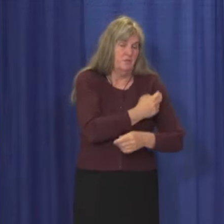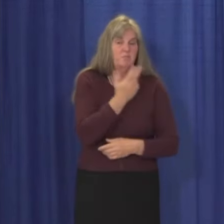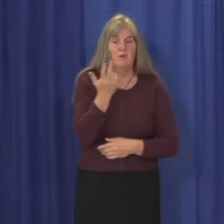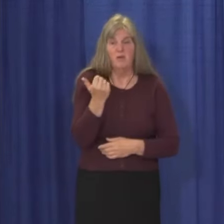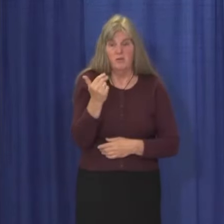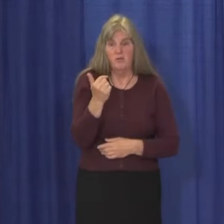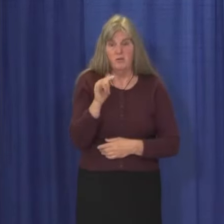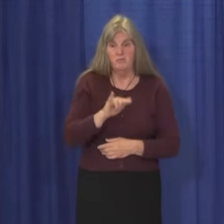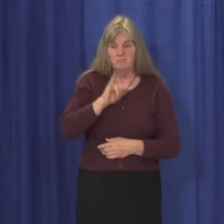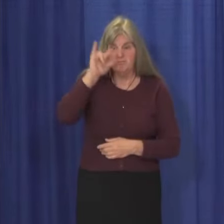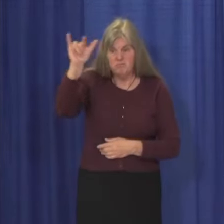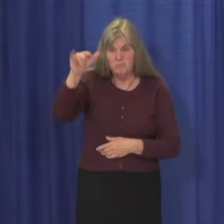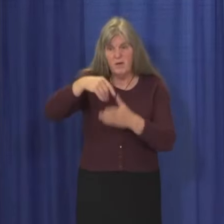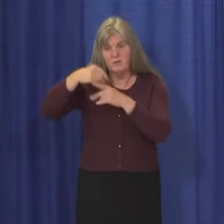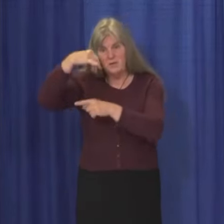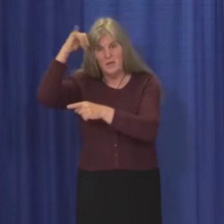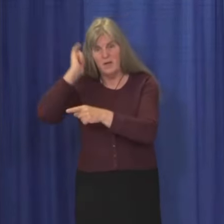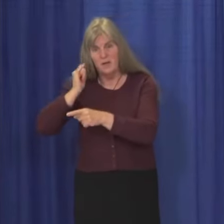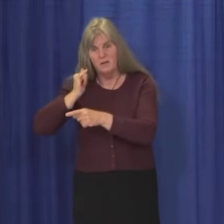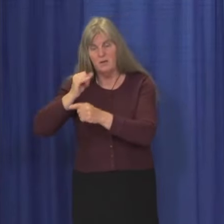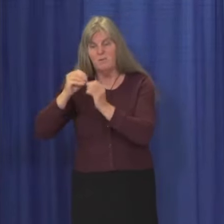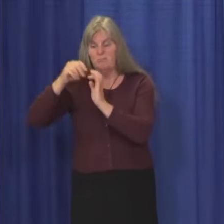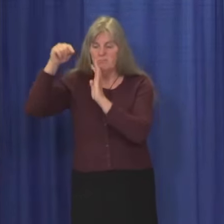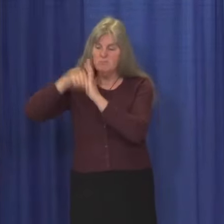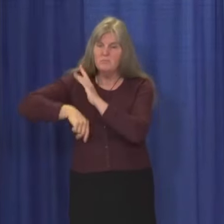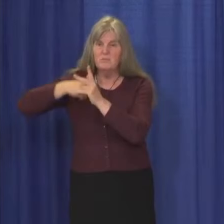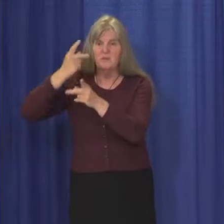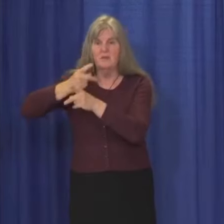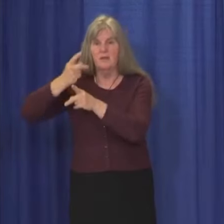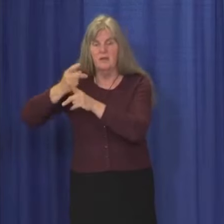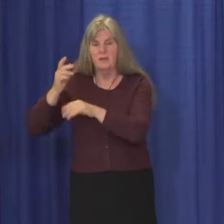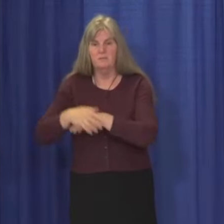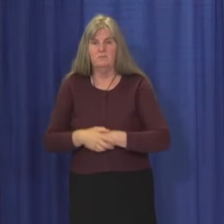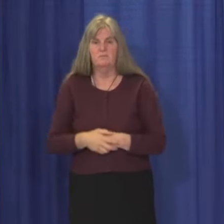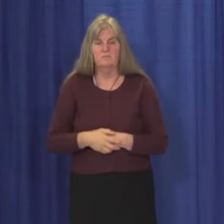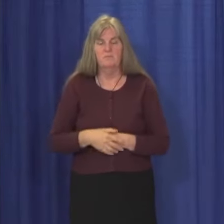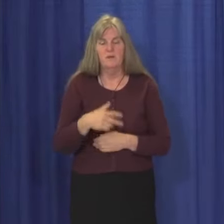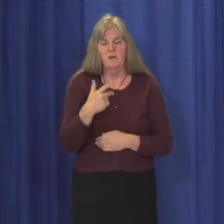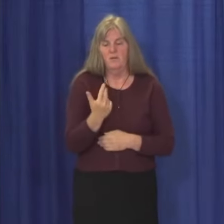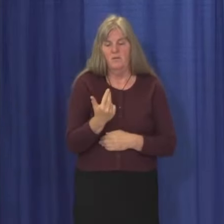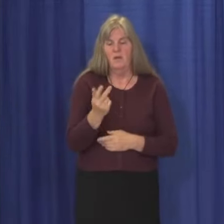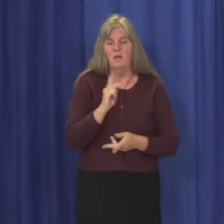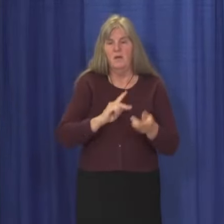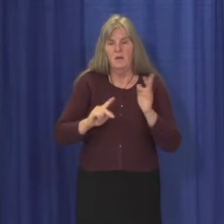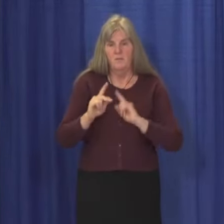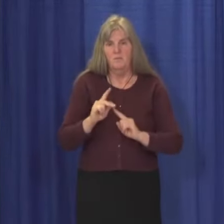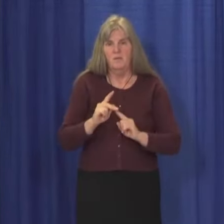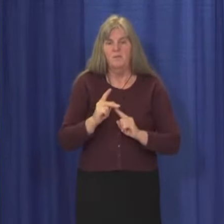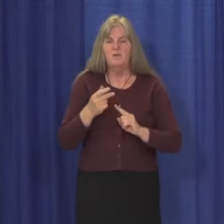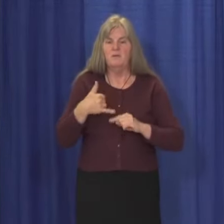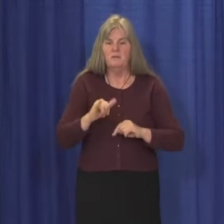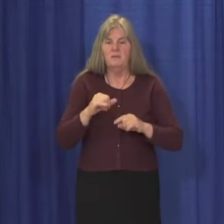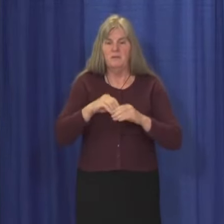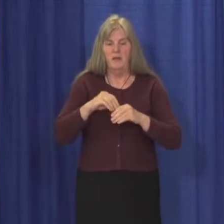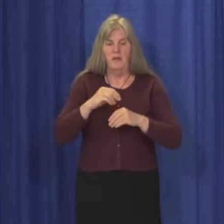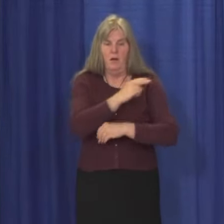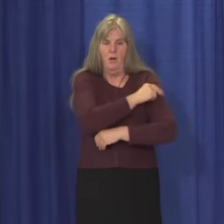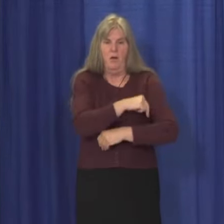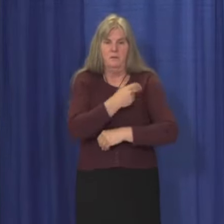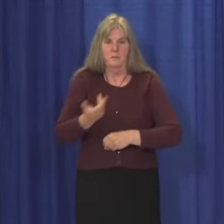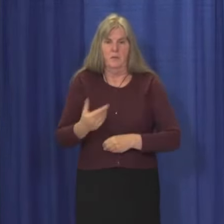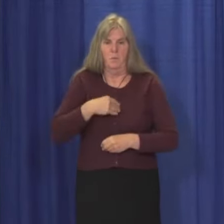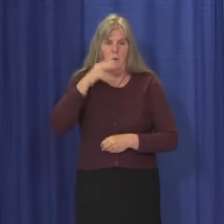to be medevaced out of territory for further care. 3 people, as of yesterday, remained in hospital in